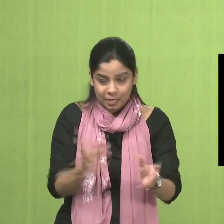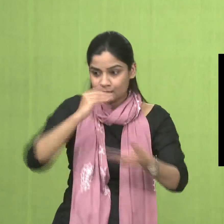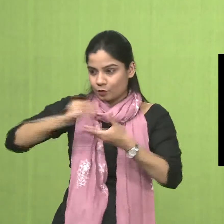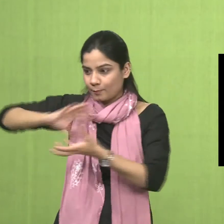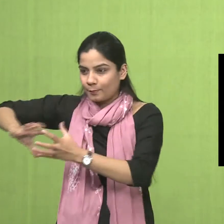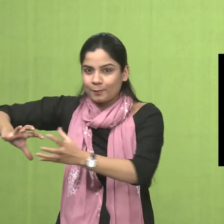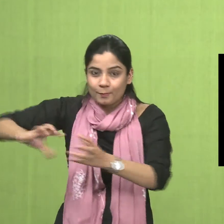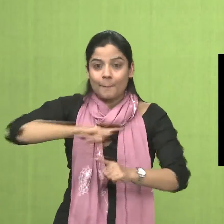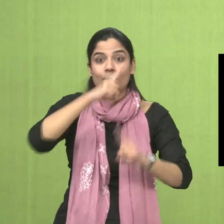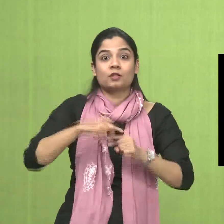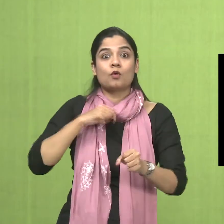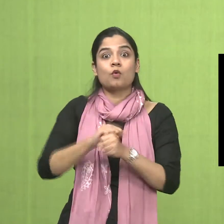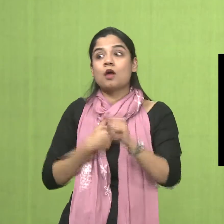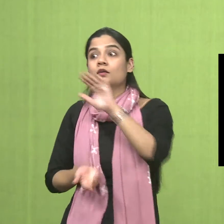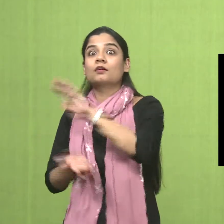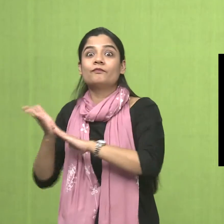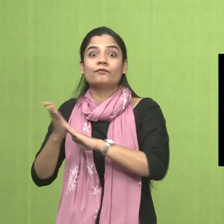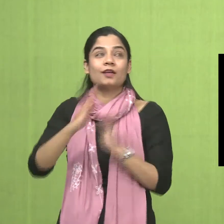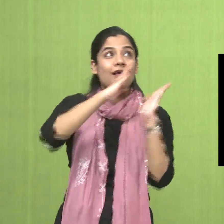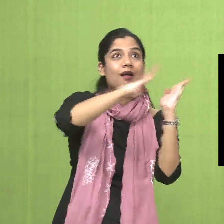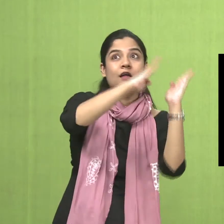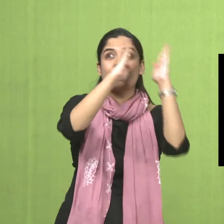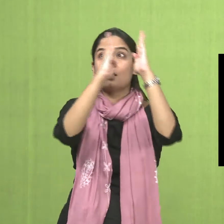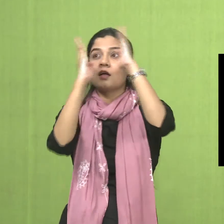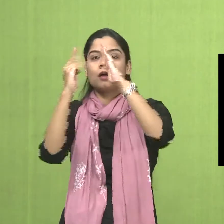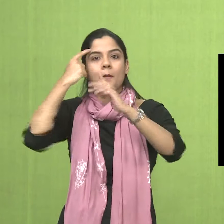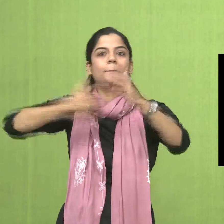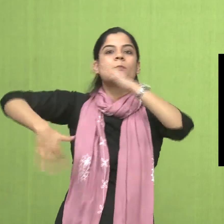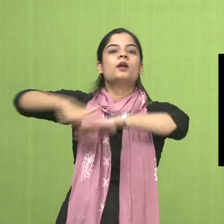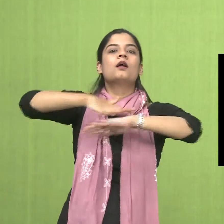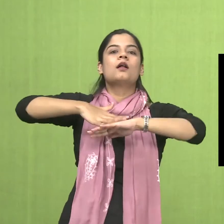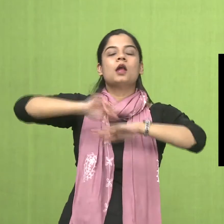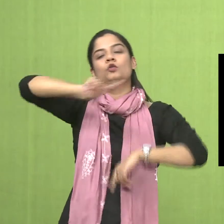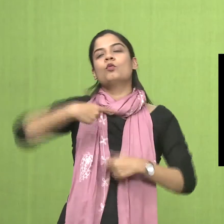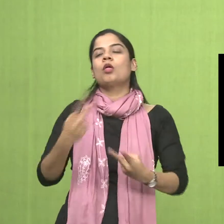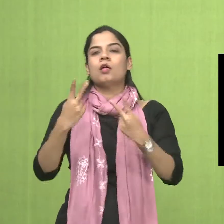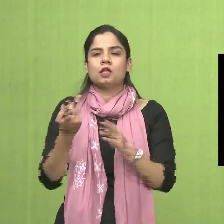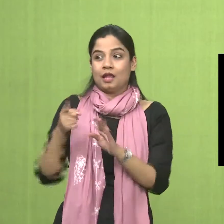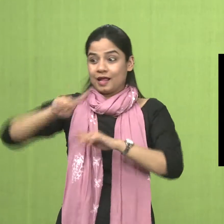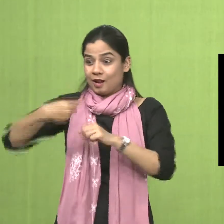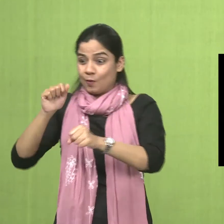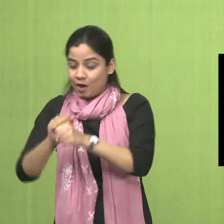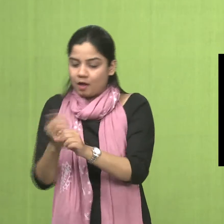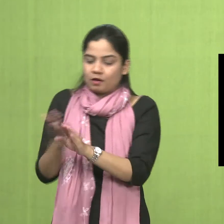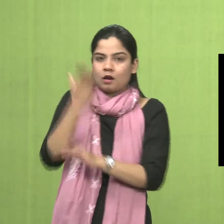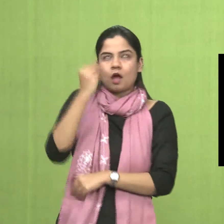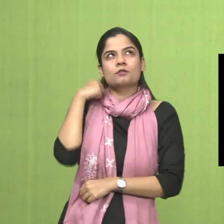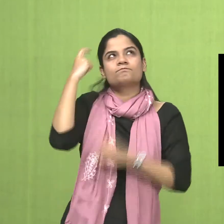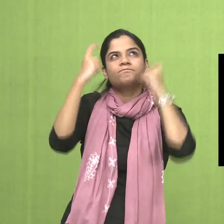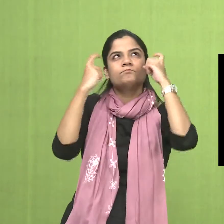on time, give them a bath, etc. And then yourself also get ready for work. So, always perform the activities in the allotted